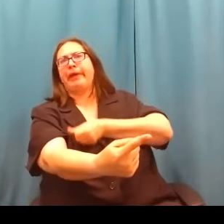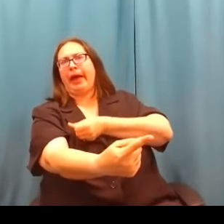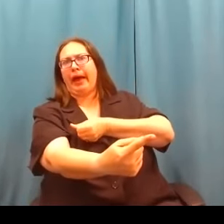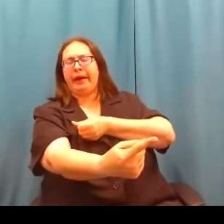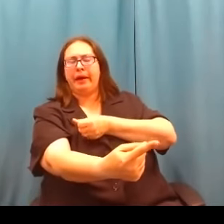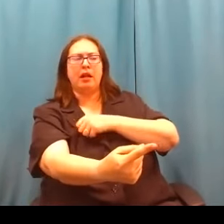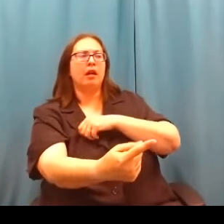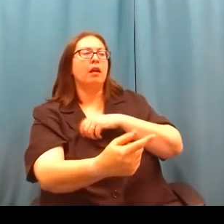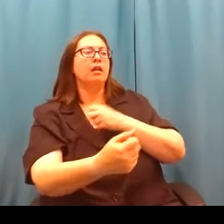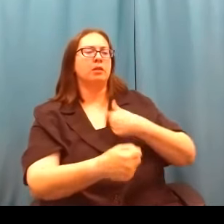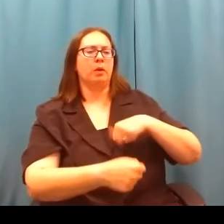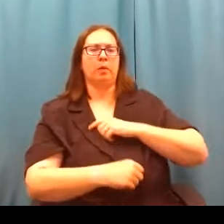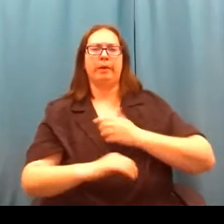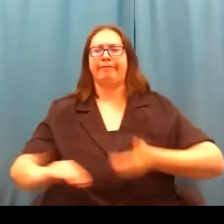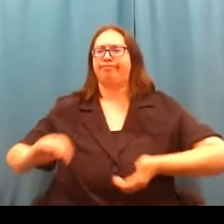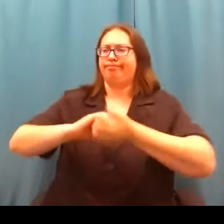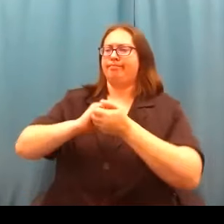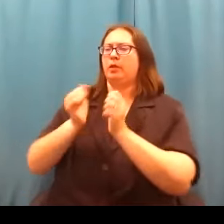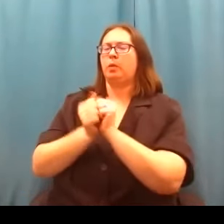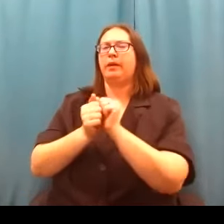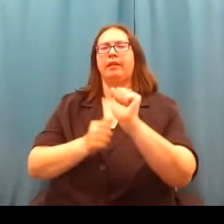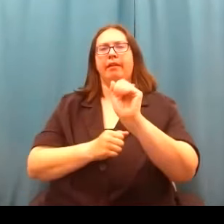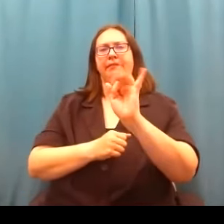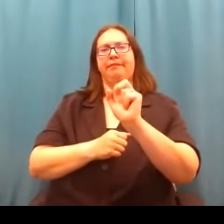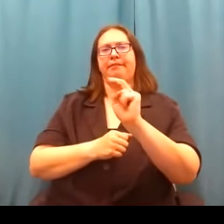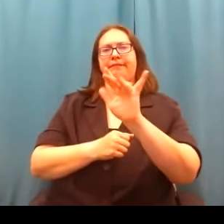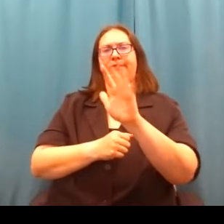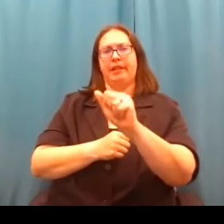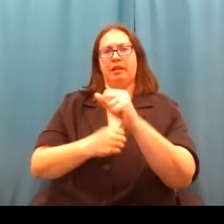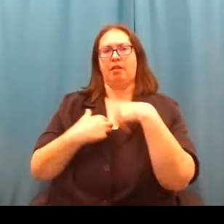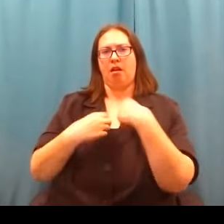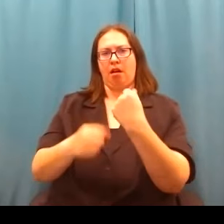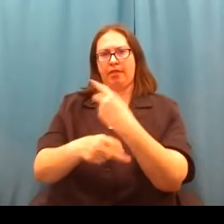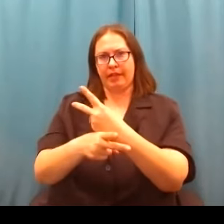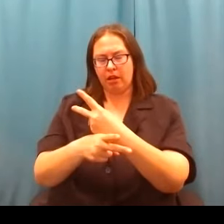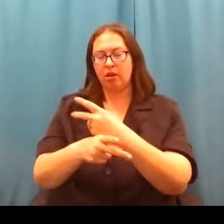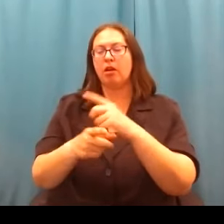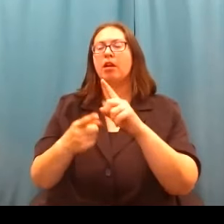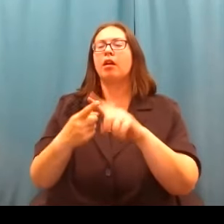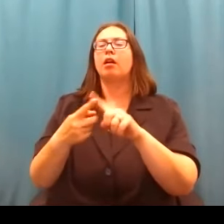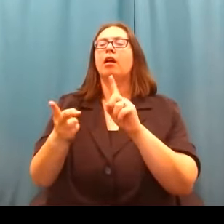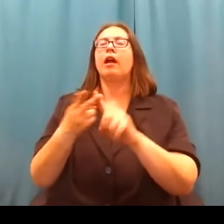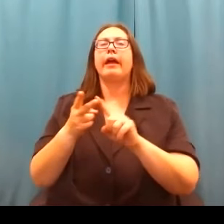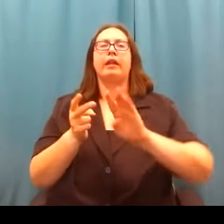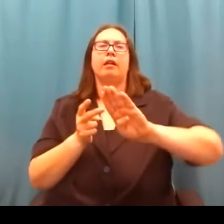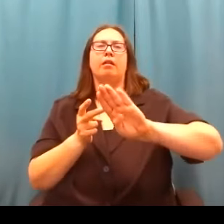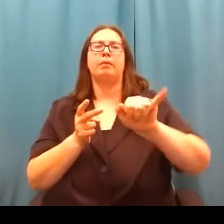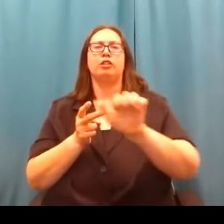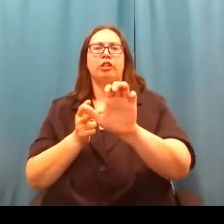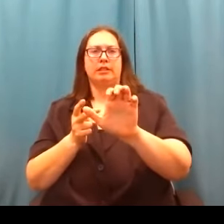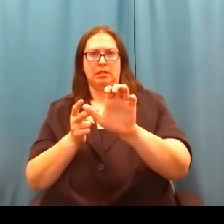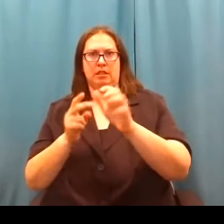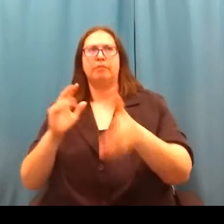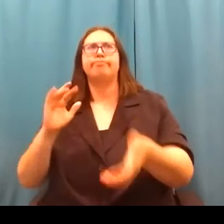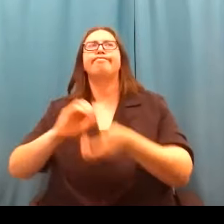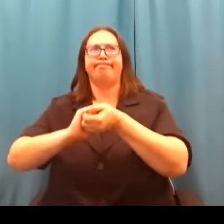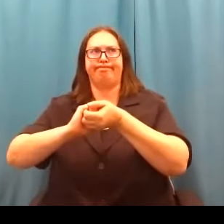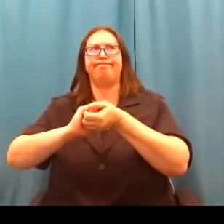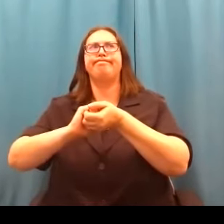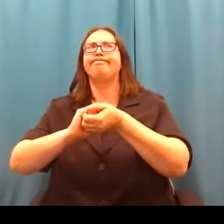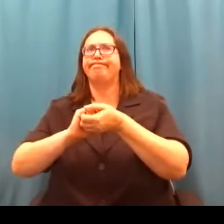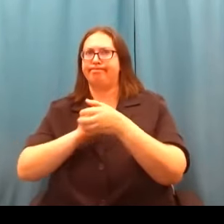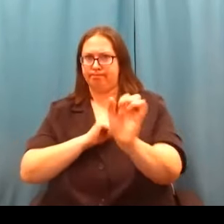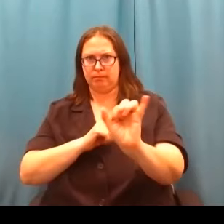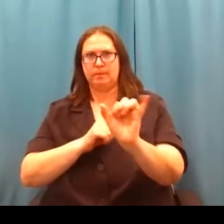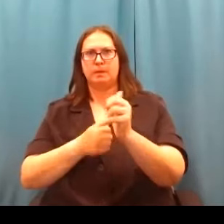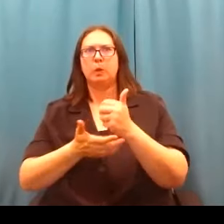with Affinia Healthcare for some of that, and we have also partnered with BJC. Okay, we are going